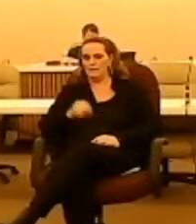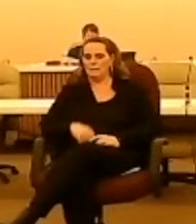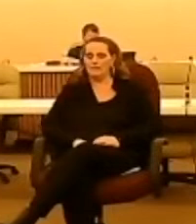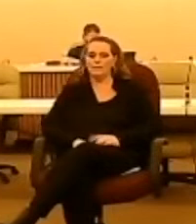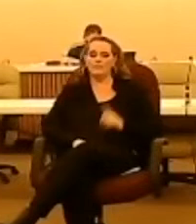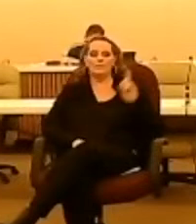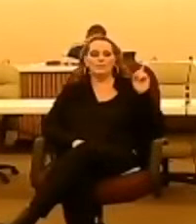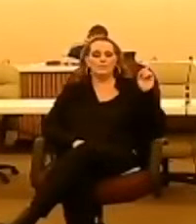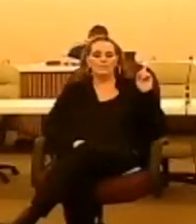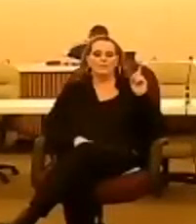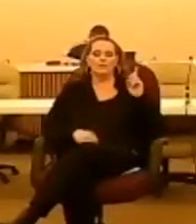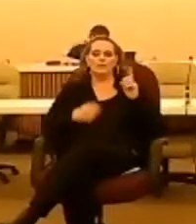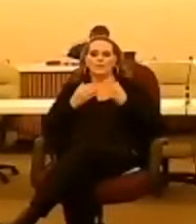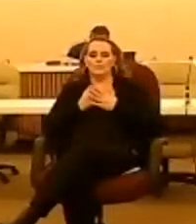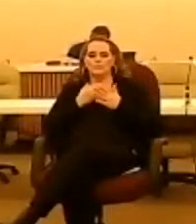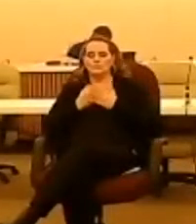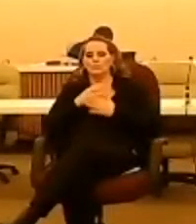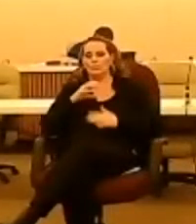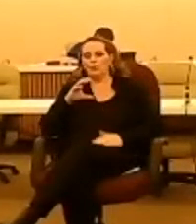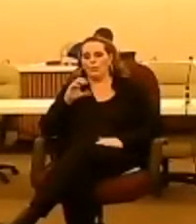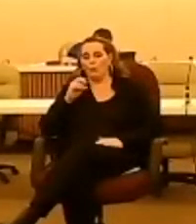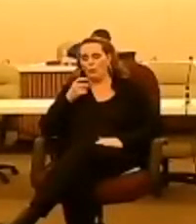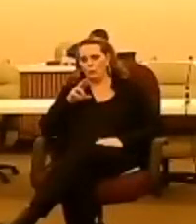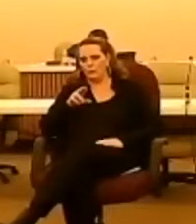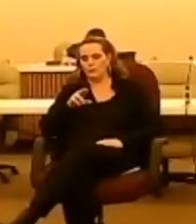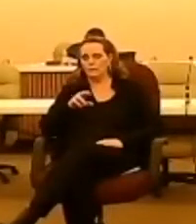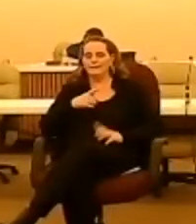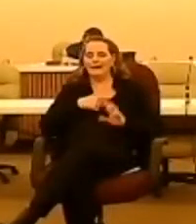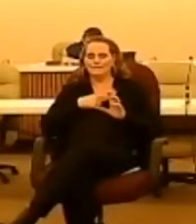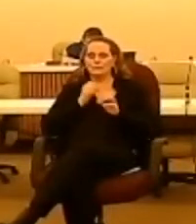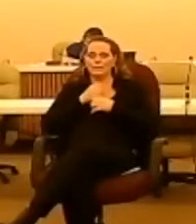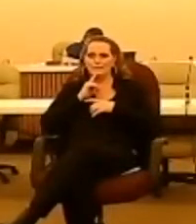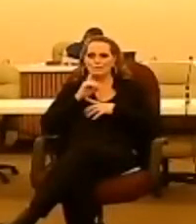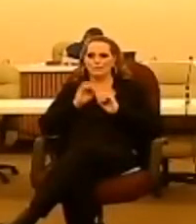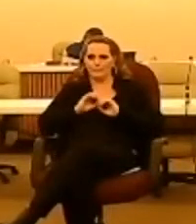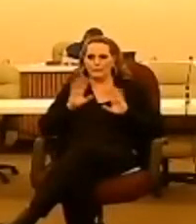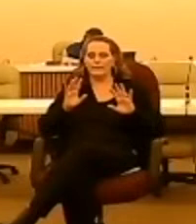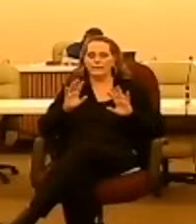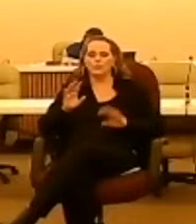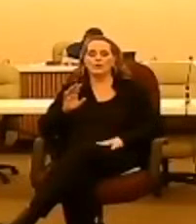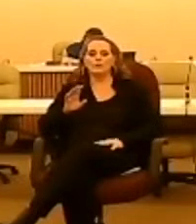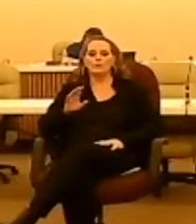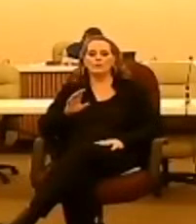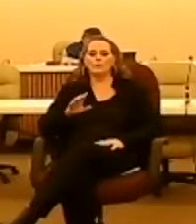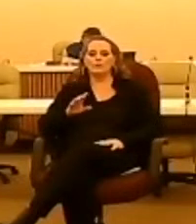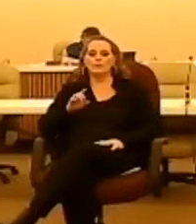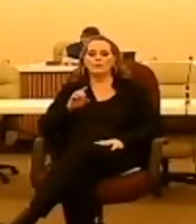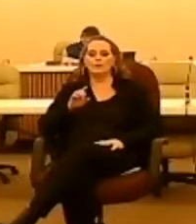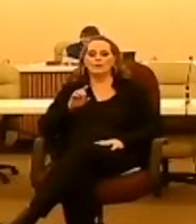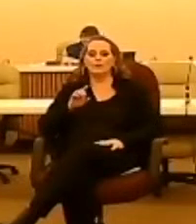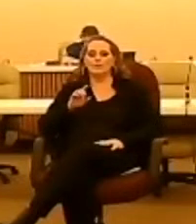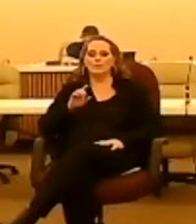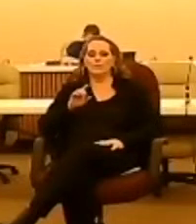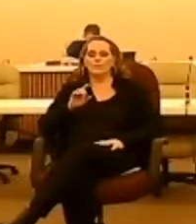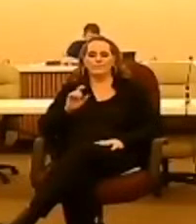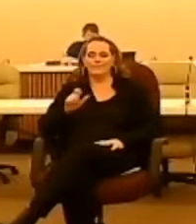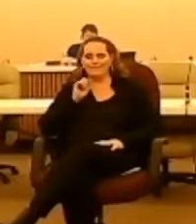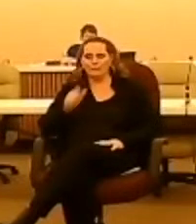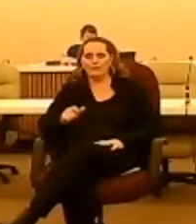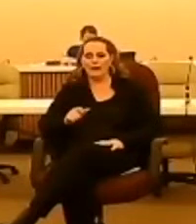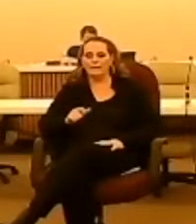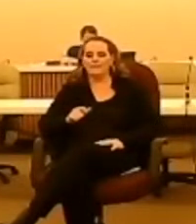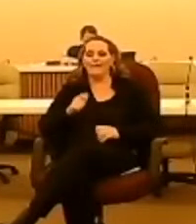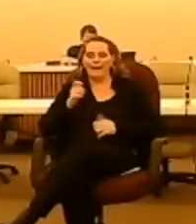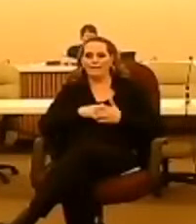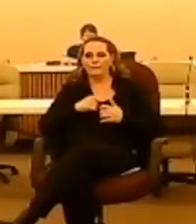And then with these new coolers, I just want to double check that I understood it correctly. They're not going to be loaded from the back. Everything's going